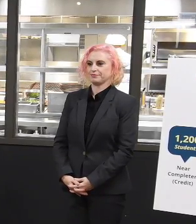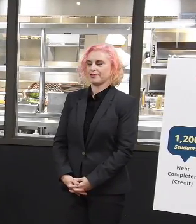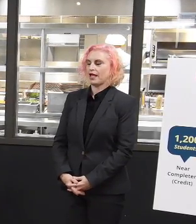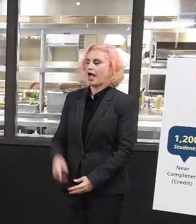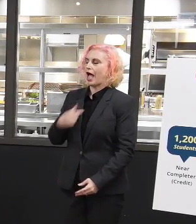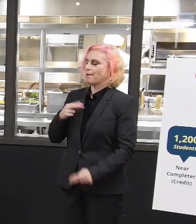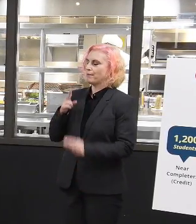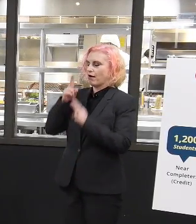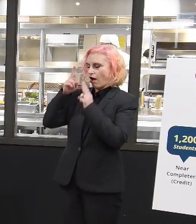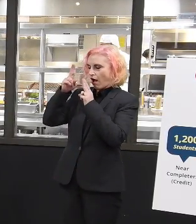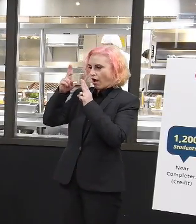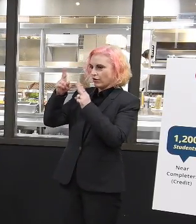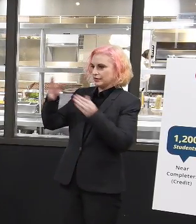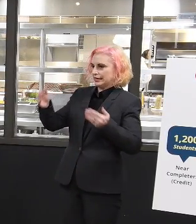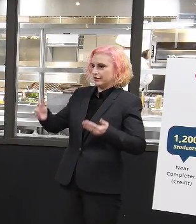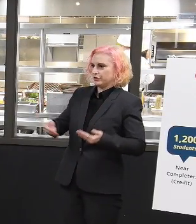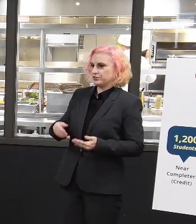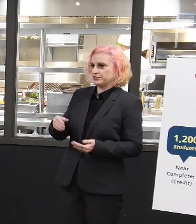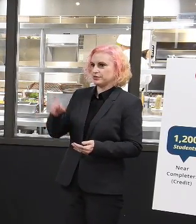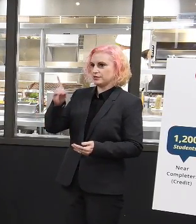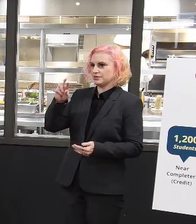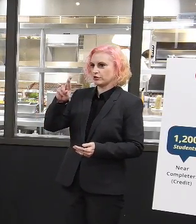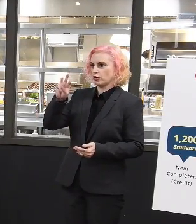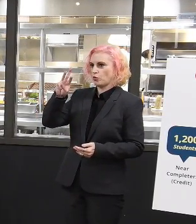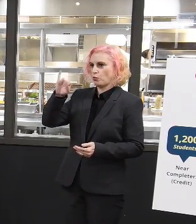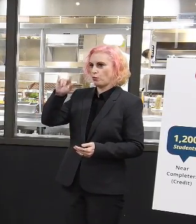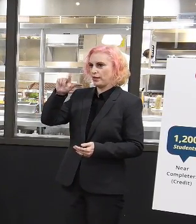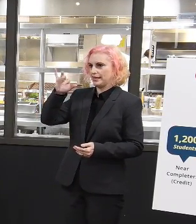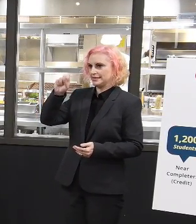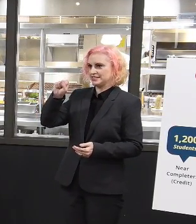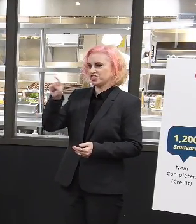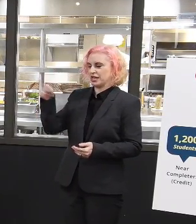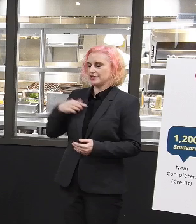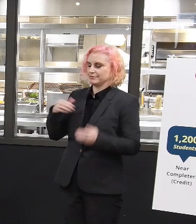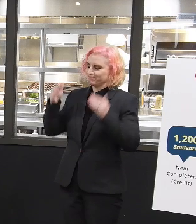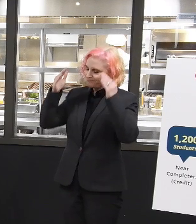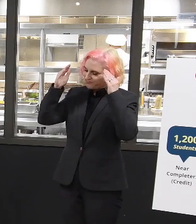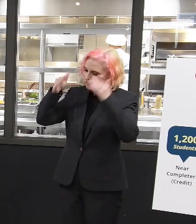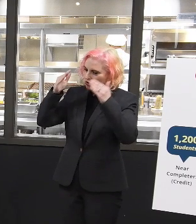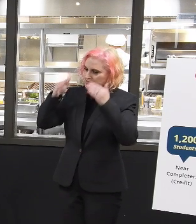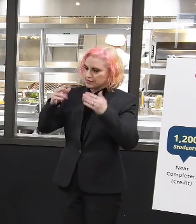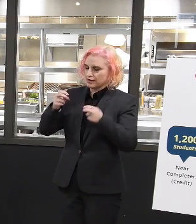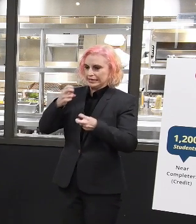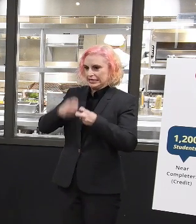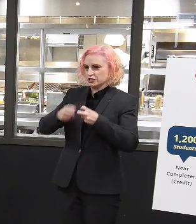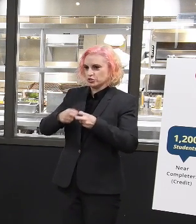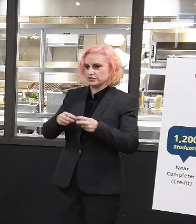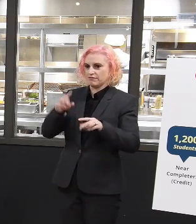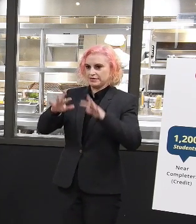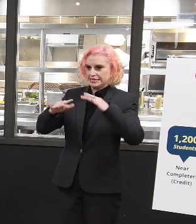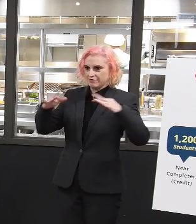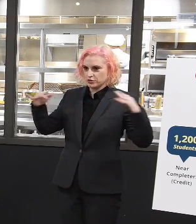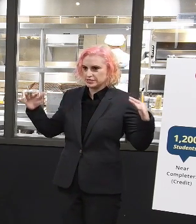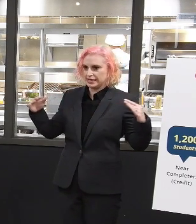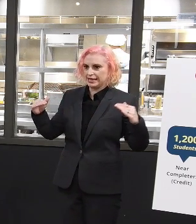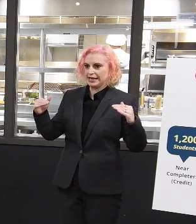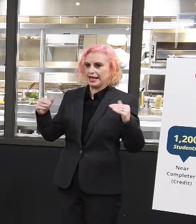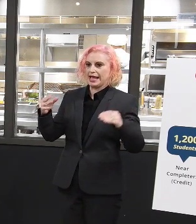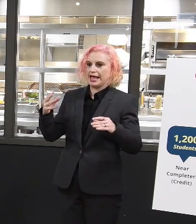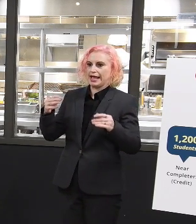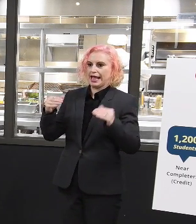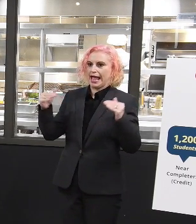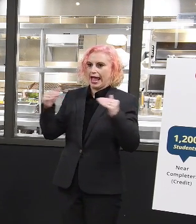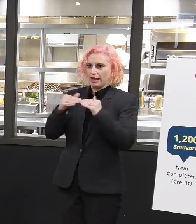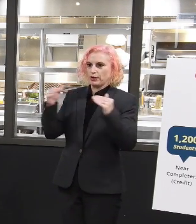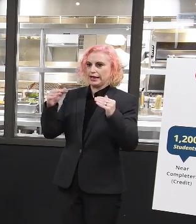I am honored to introduce Dr. Willis. She has a keen focus on issues of diversity, equity, and inclusion, which